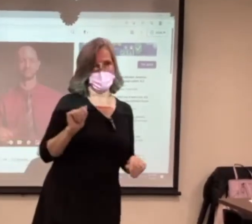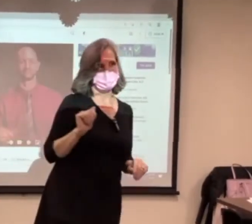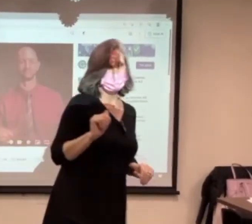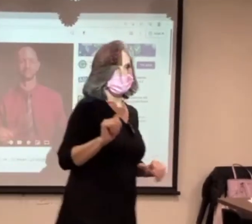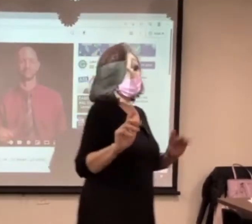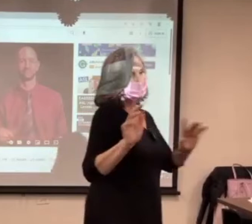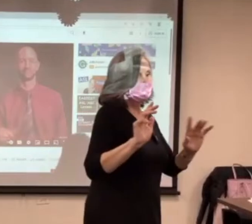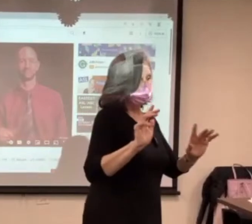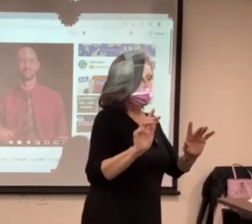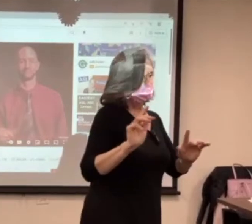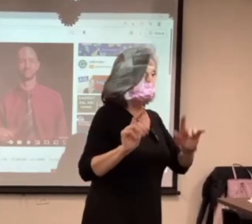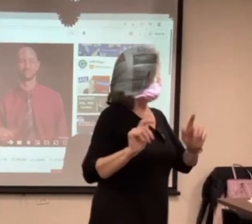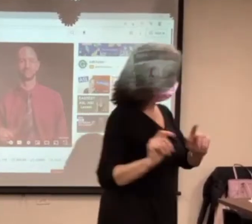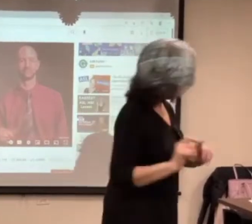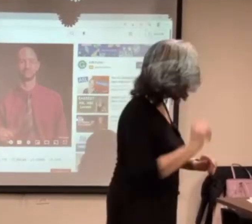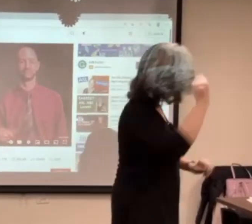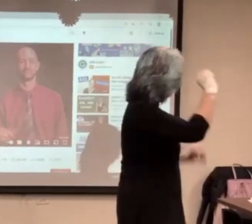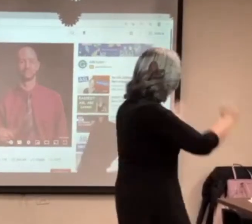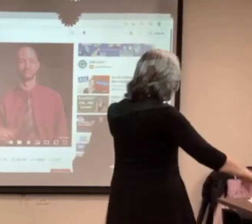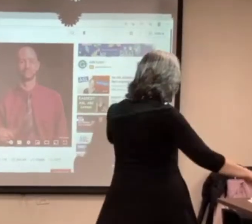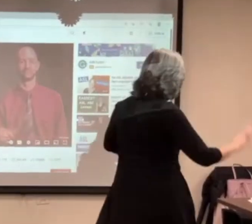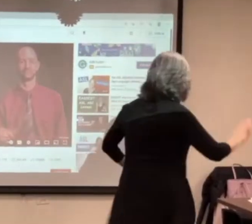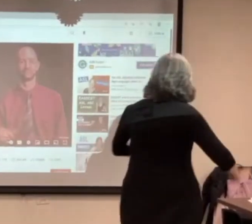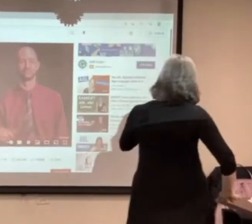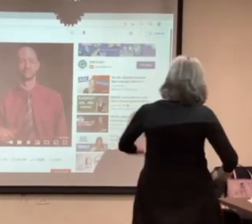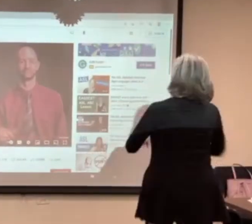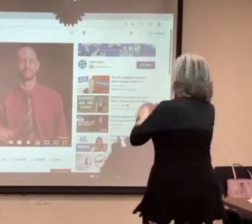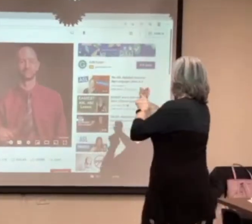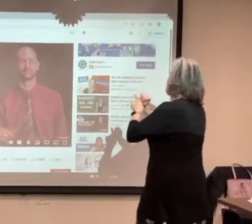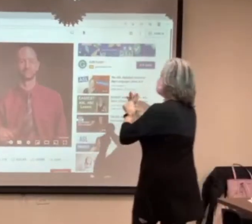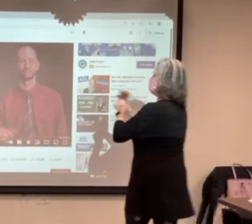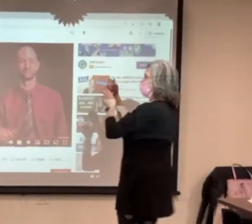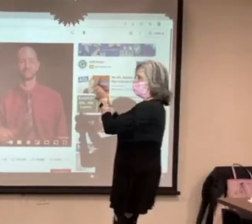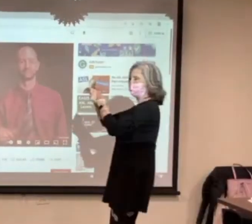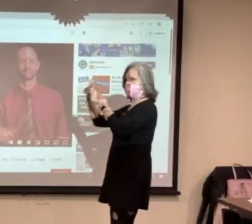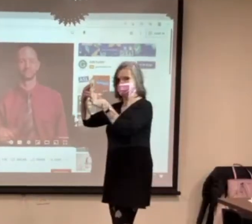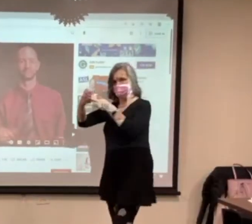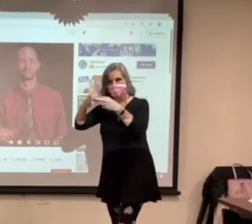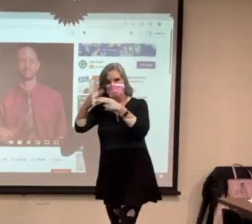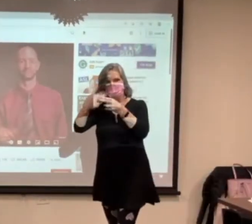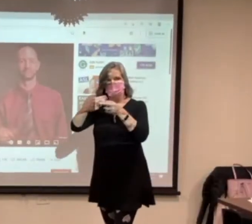that. I hope. Yes, I did. All right, so practice your names.